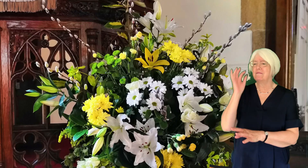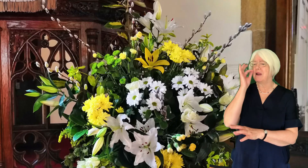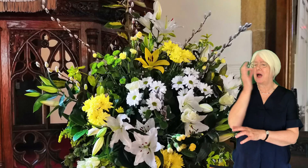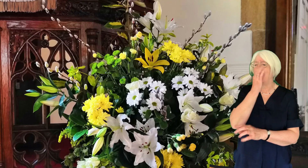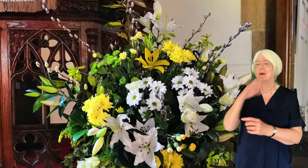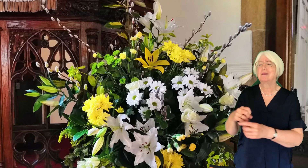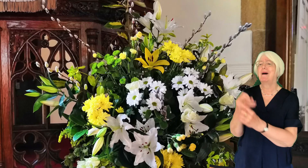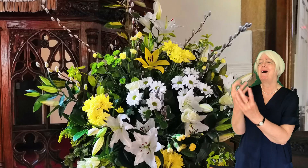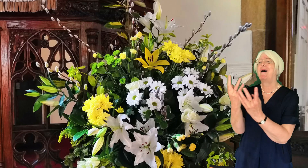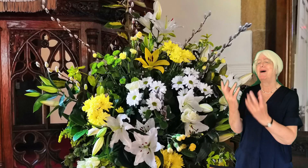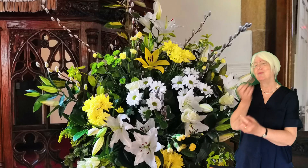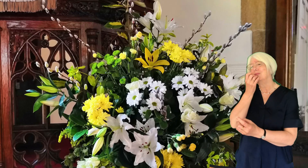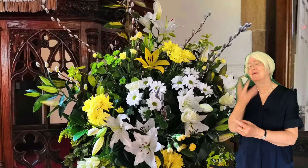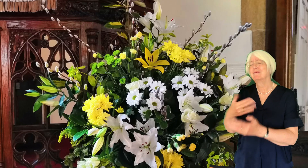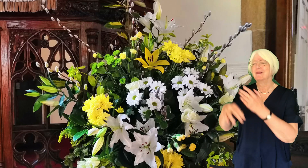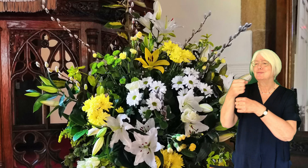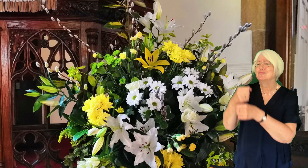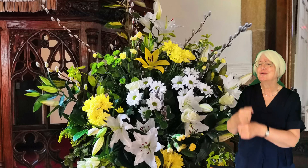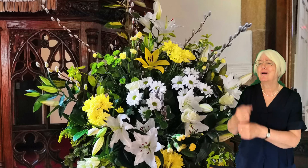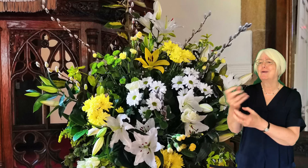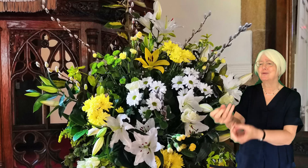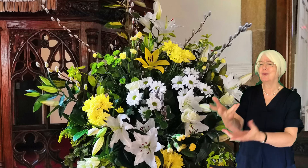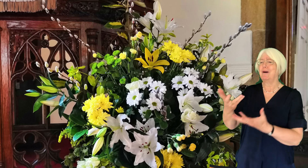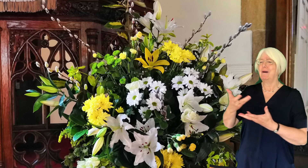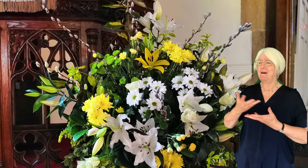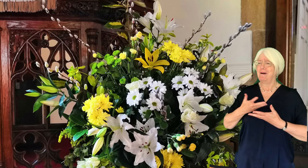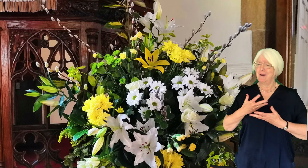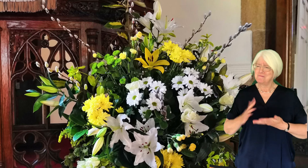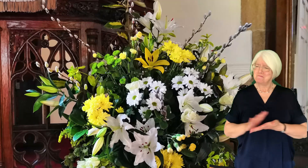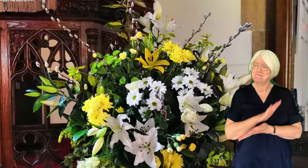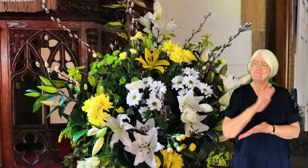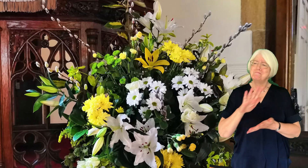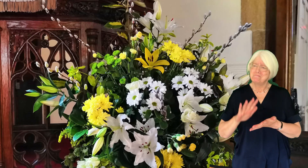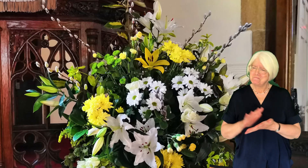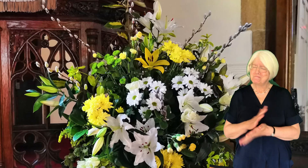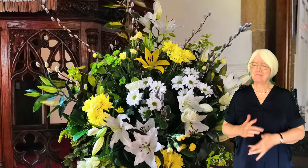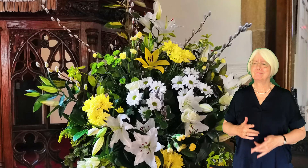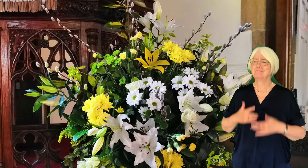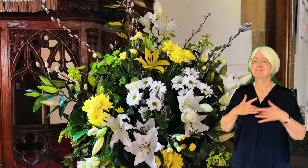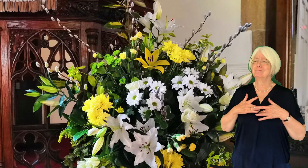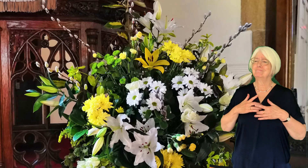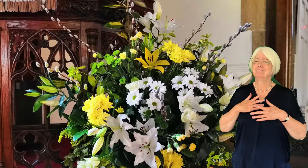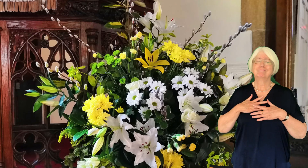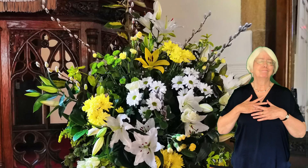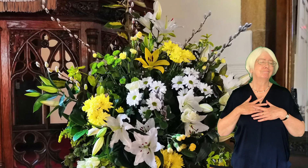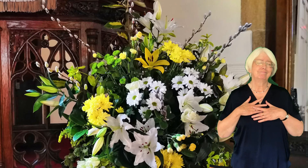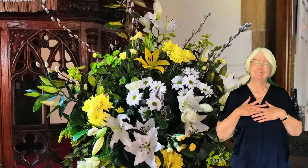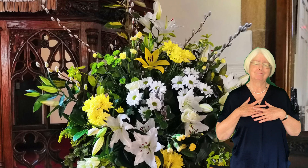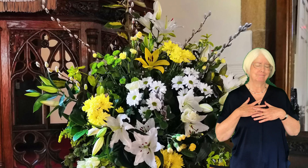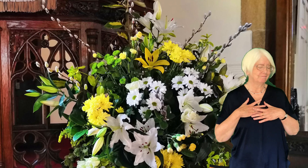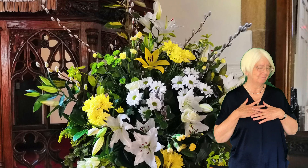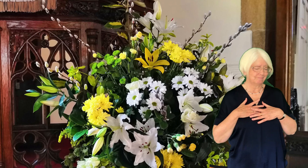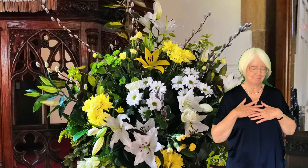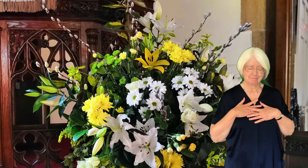No flowers grace the chancel to set a festive mood.